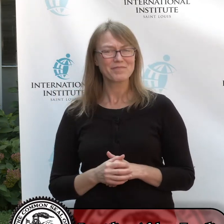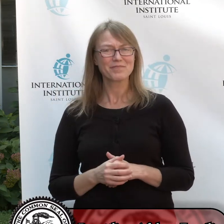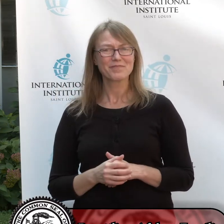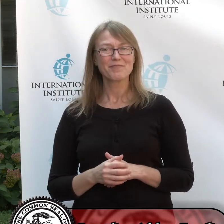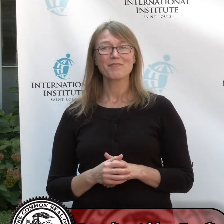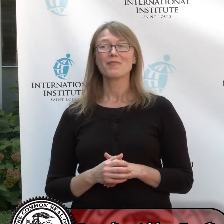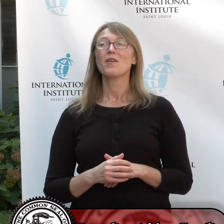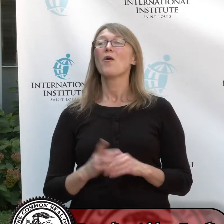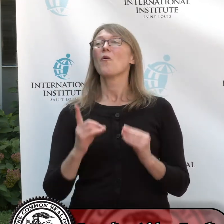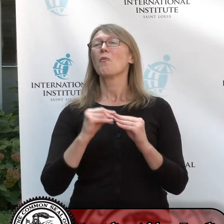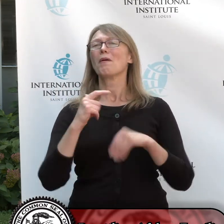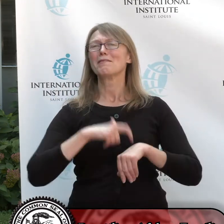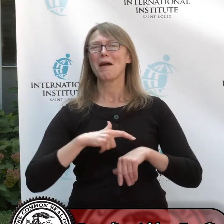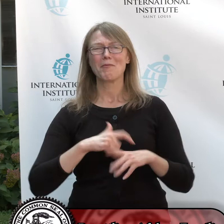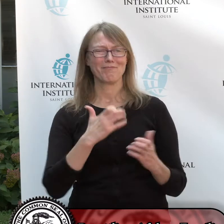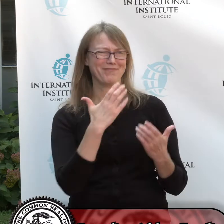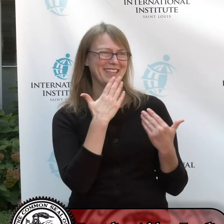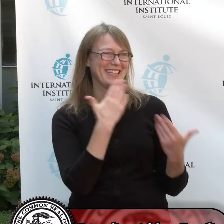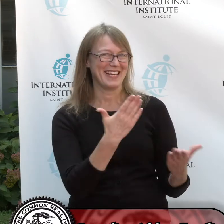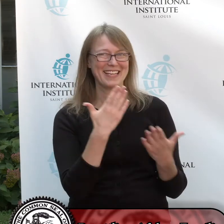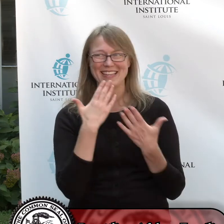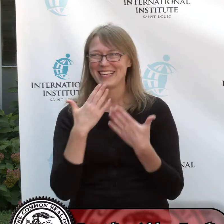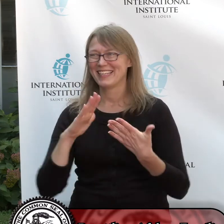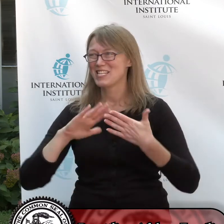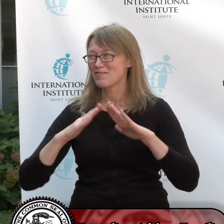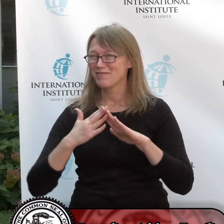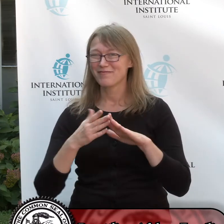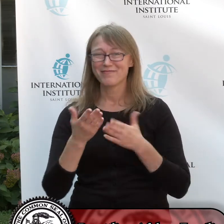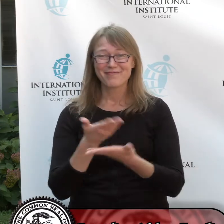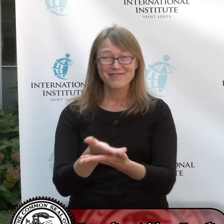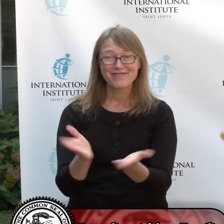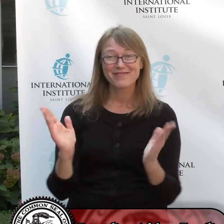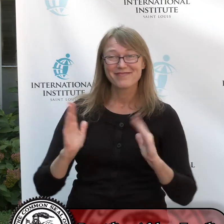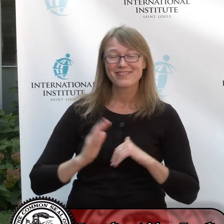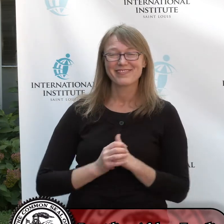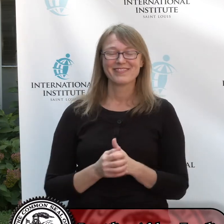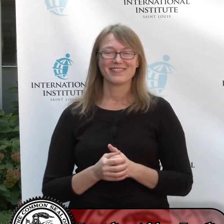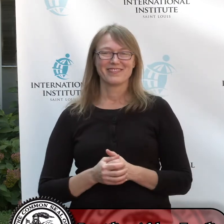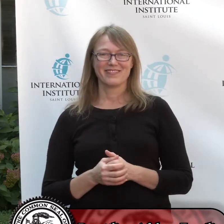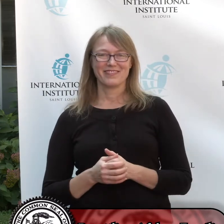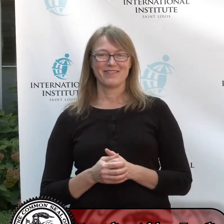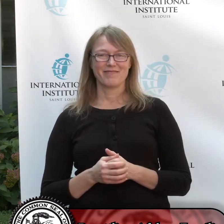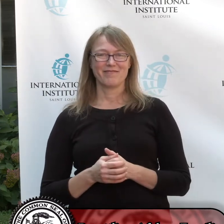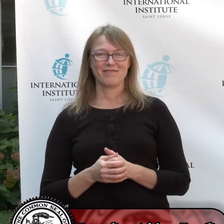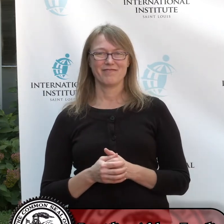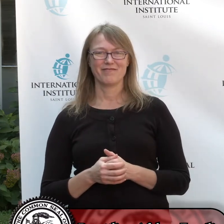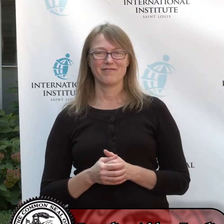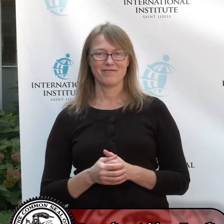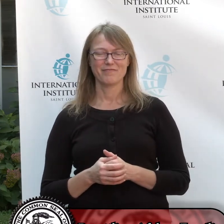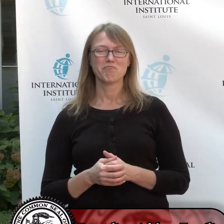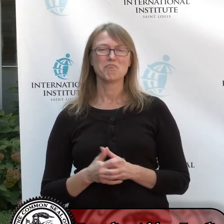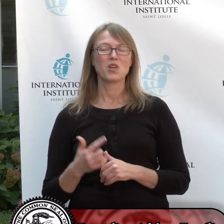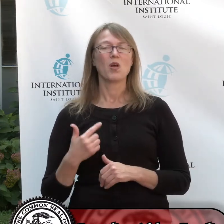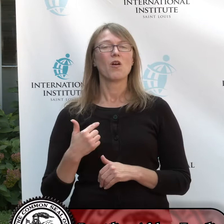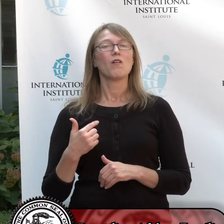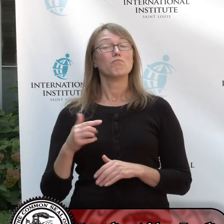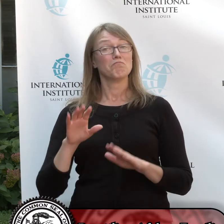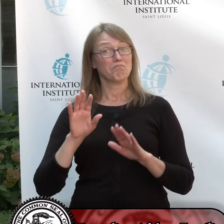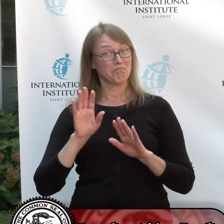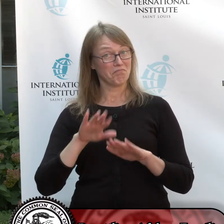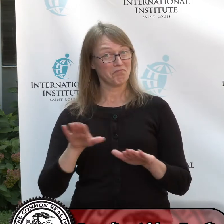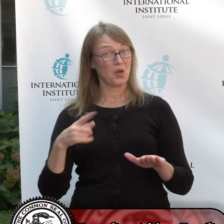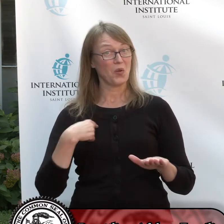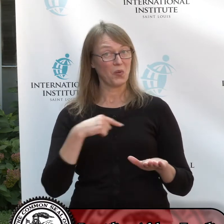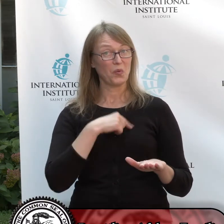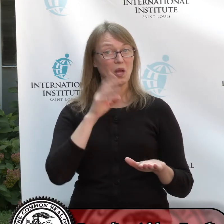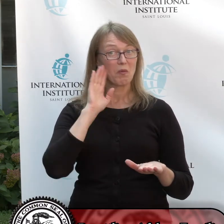thank the community to say that we will continue to put out calls as needed, and we're looking